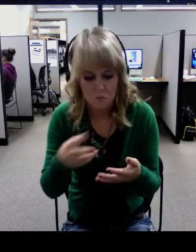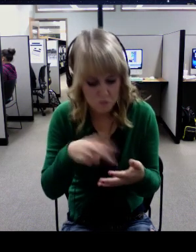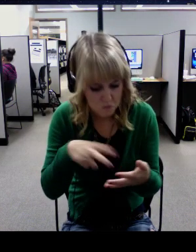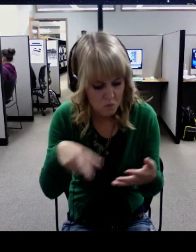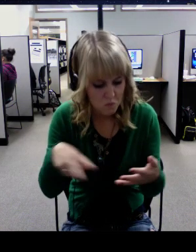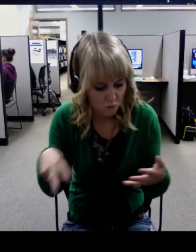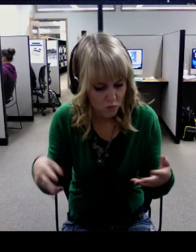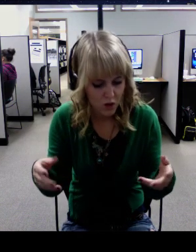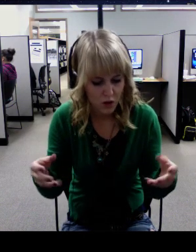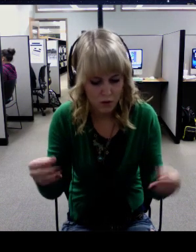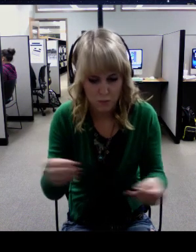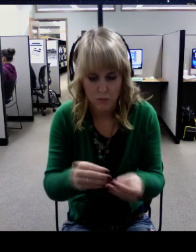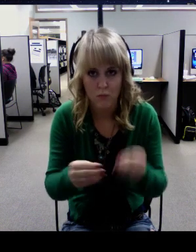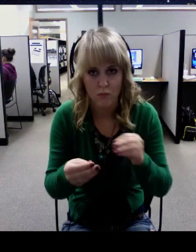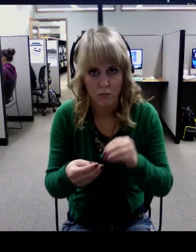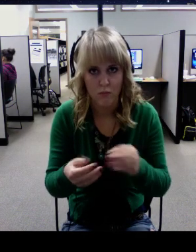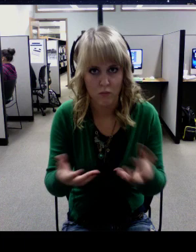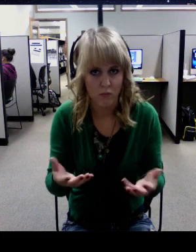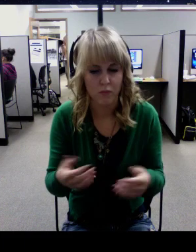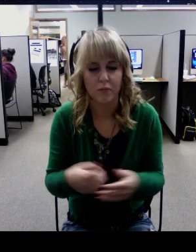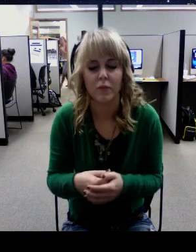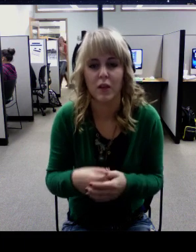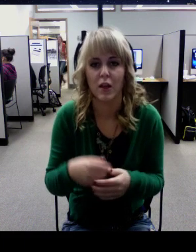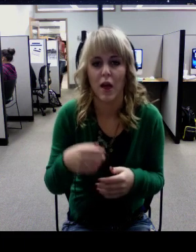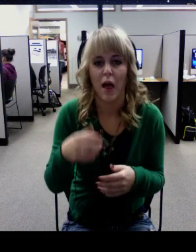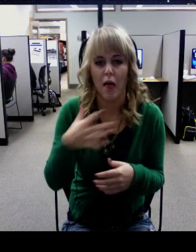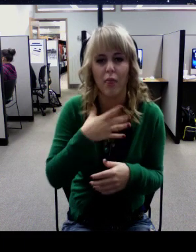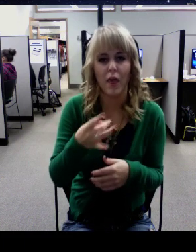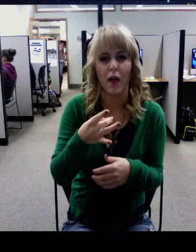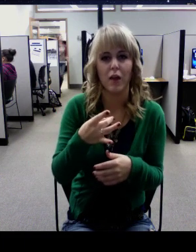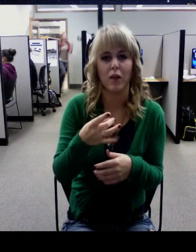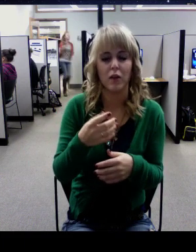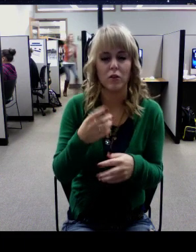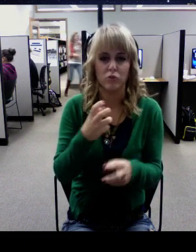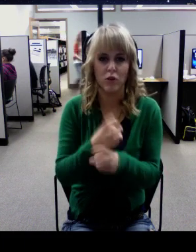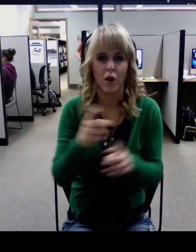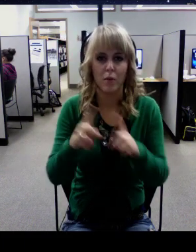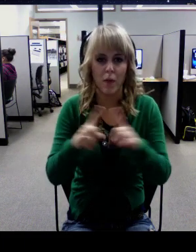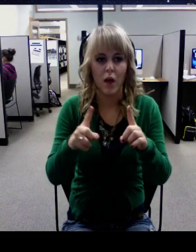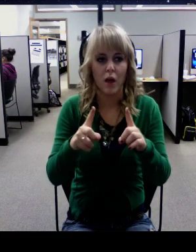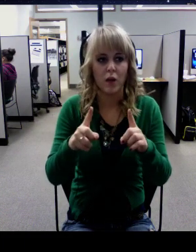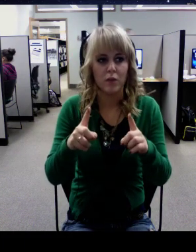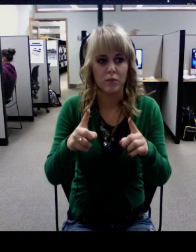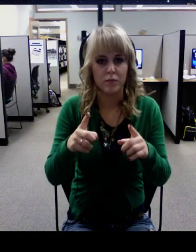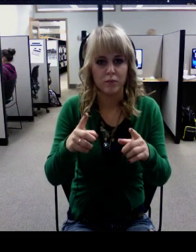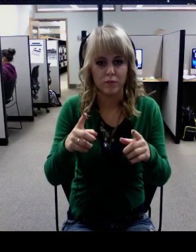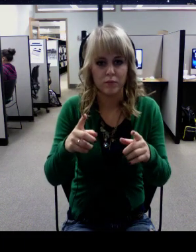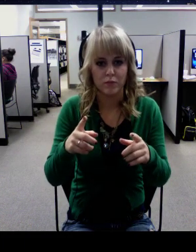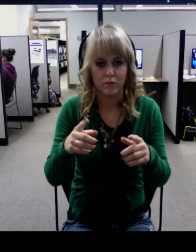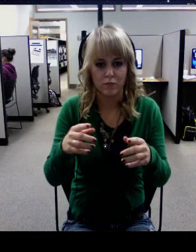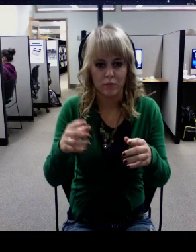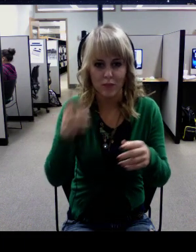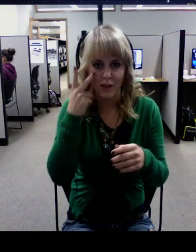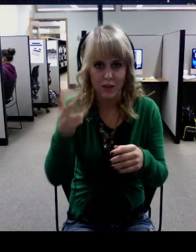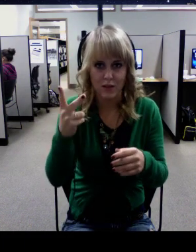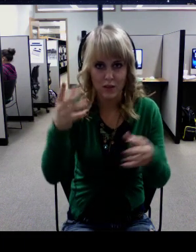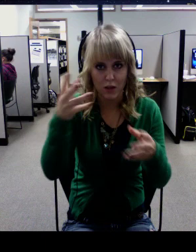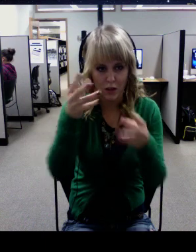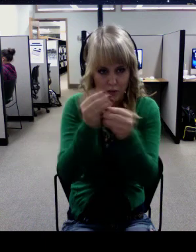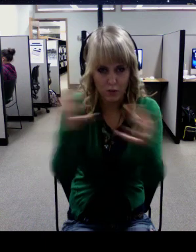out of it. And I can see the different pieces of information that others may not know how they fit